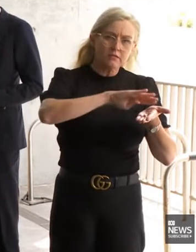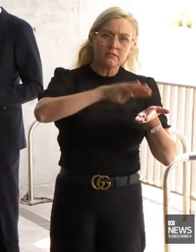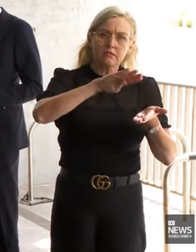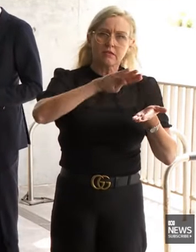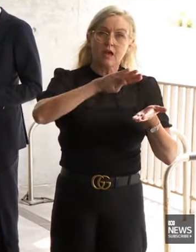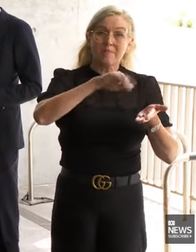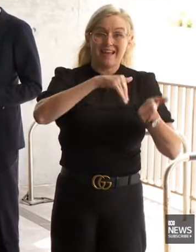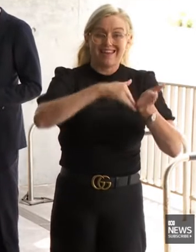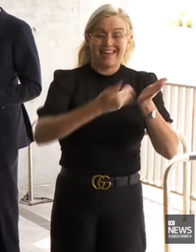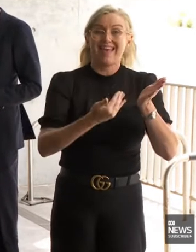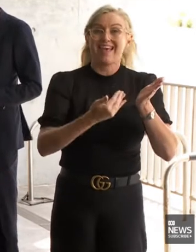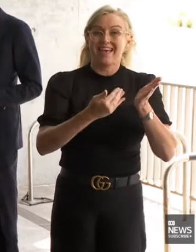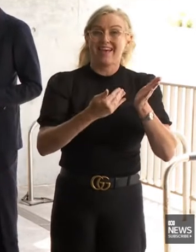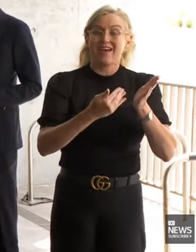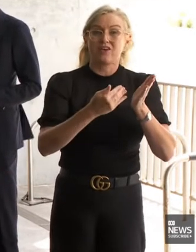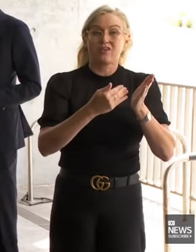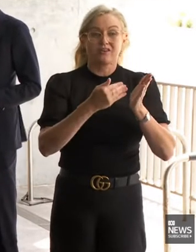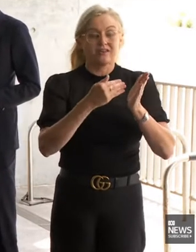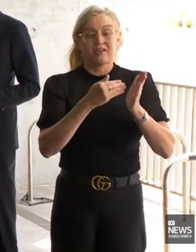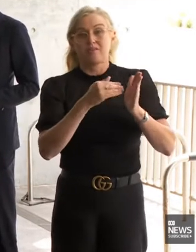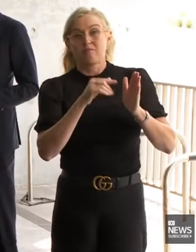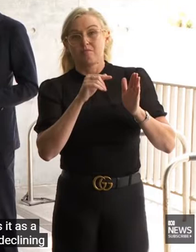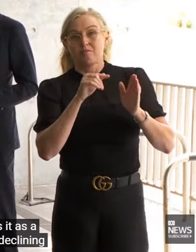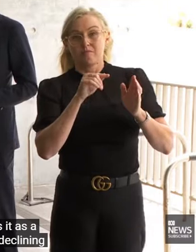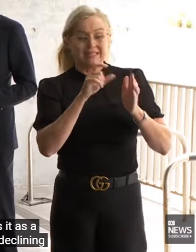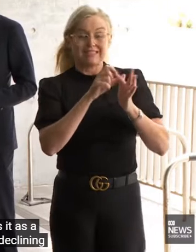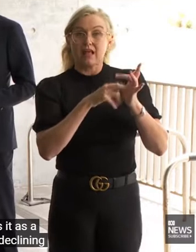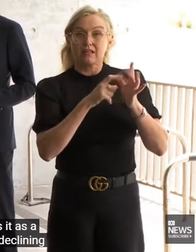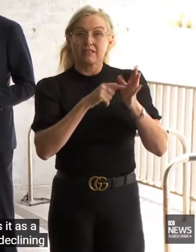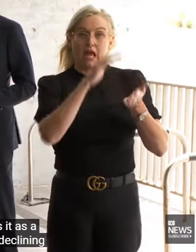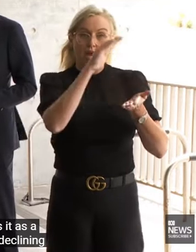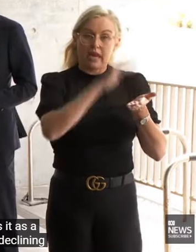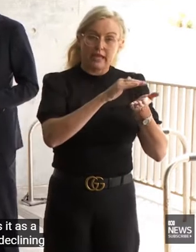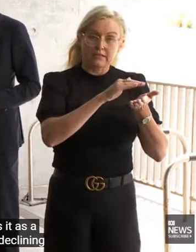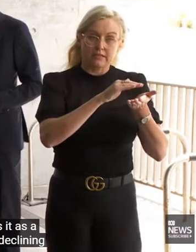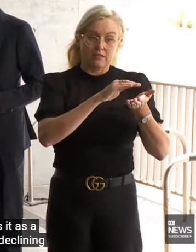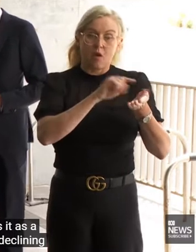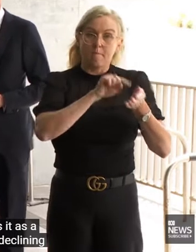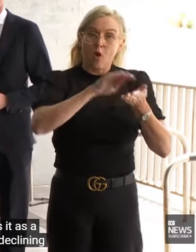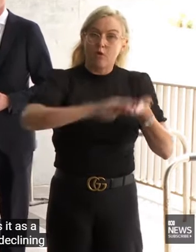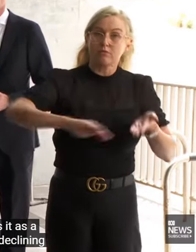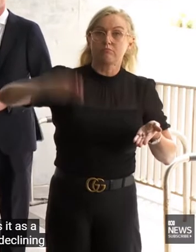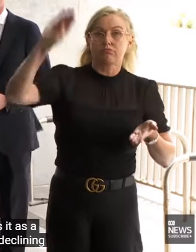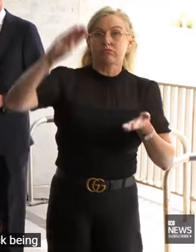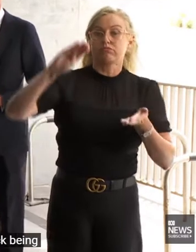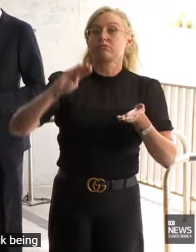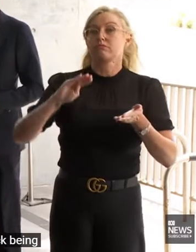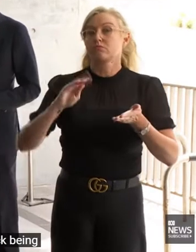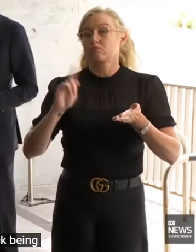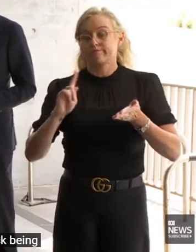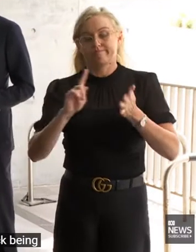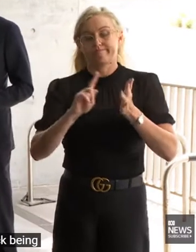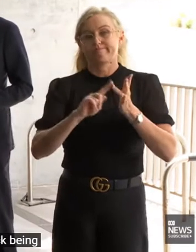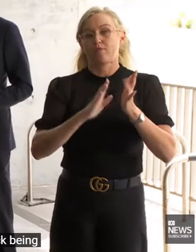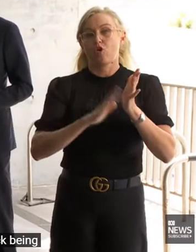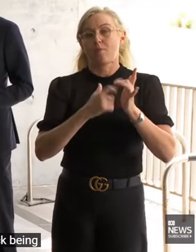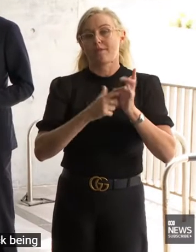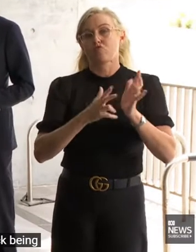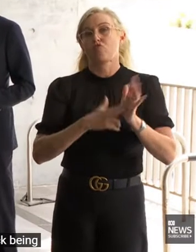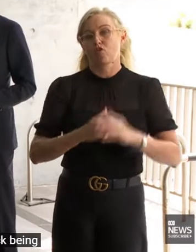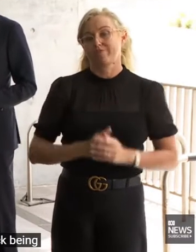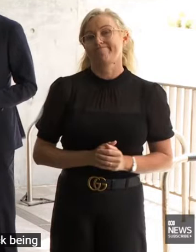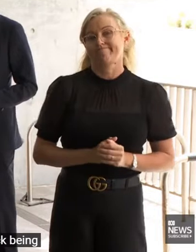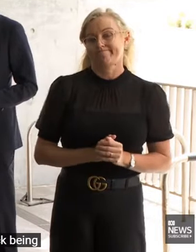seeing Delta as a proportion of cases declining, and that large uptick being accounted for by Omicron.